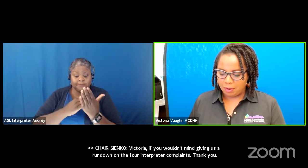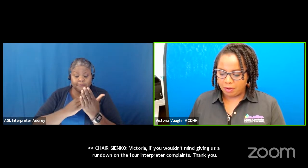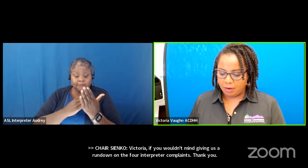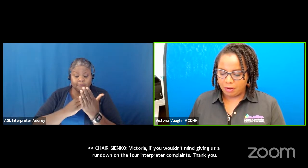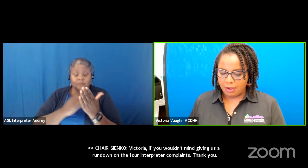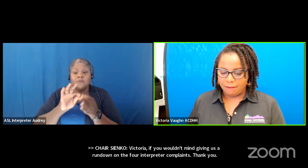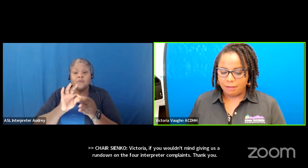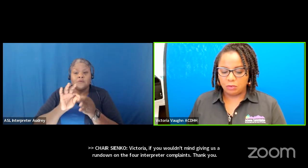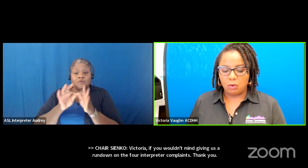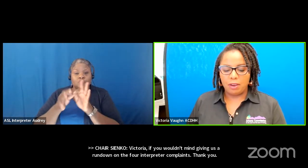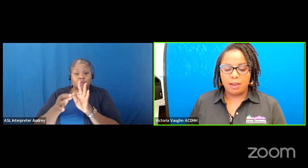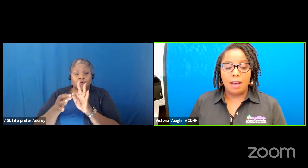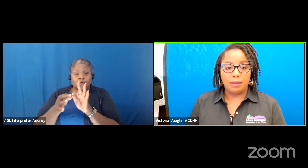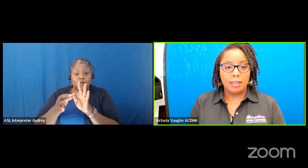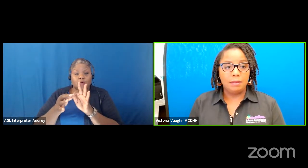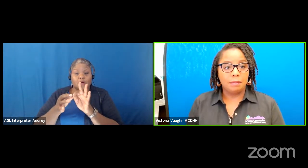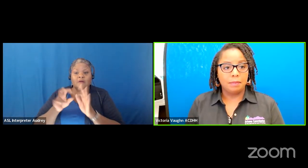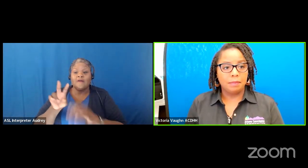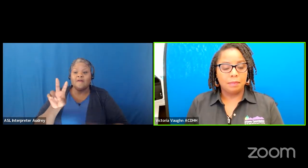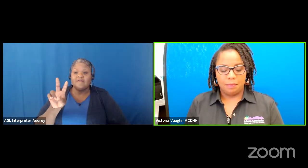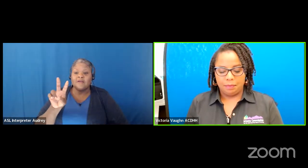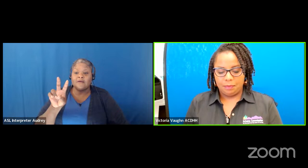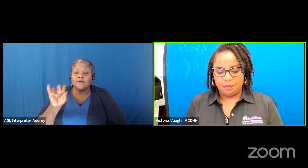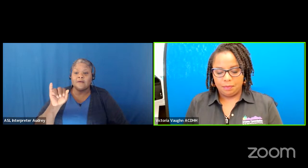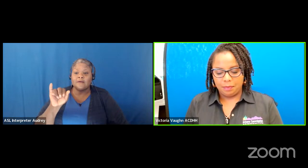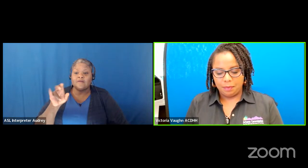for interpreter Victoria Conley.